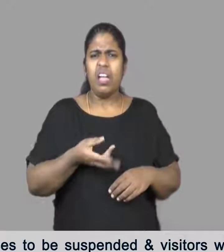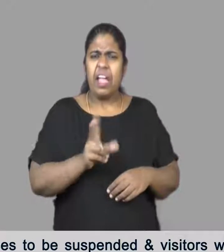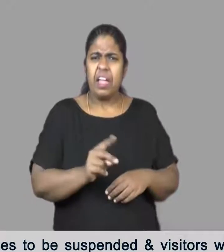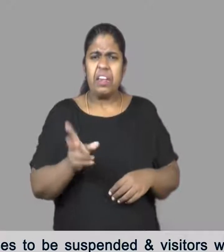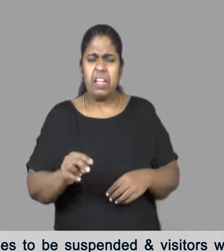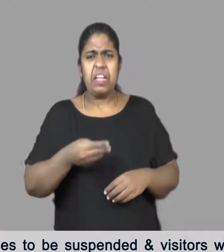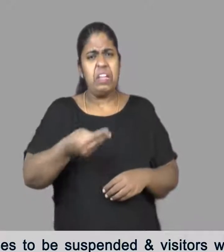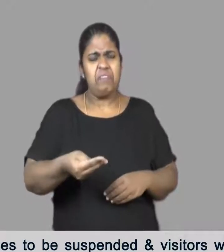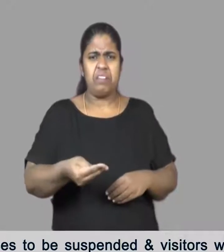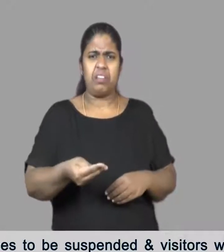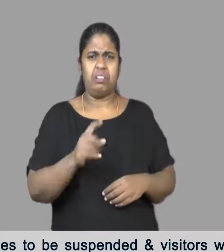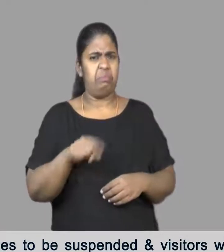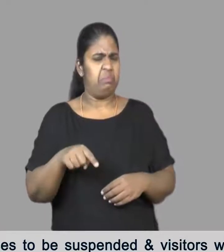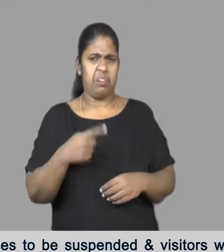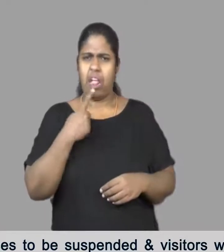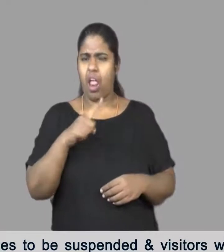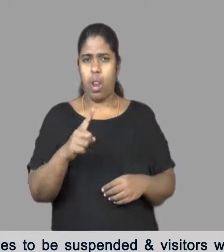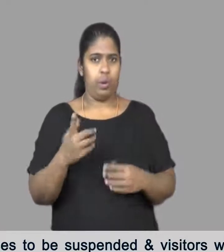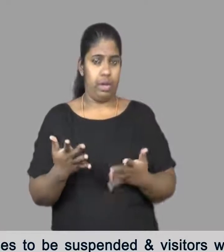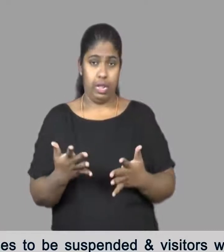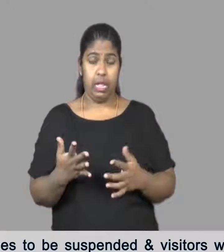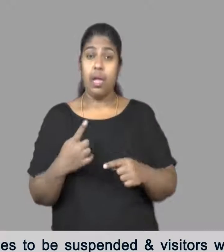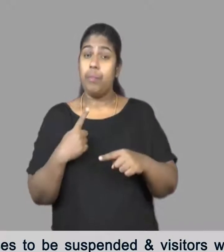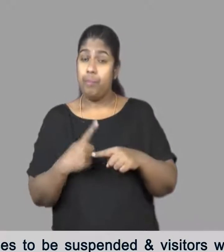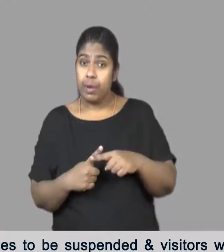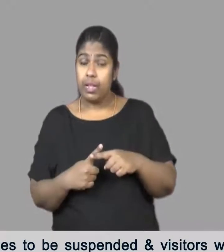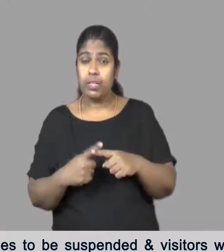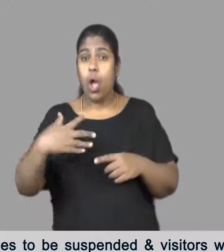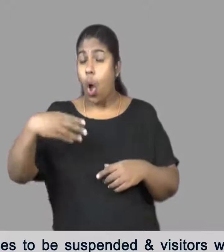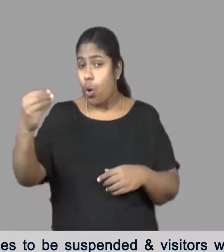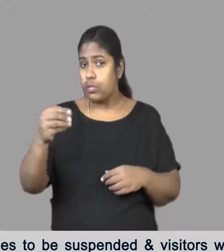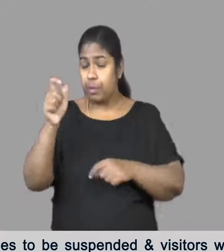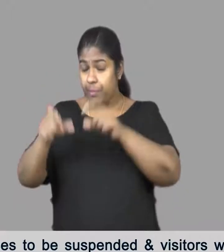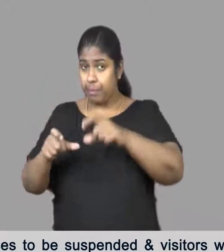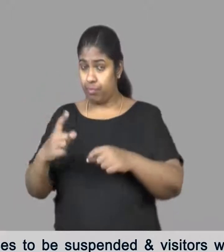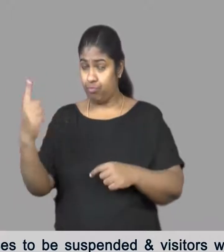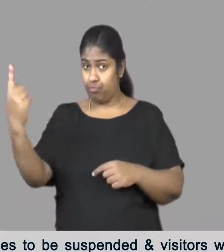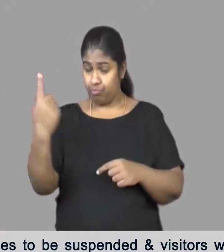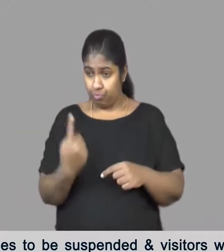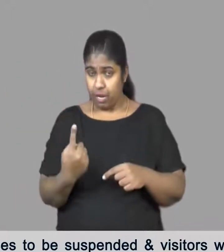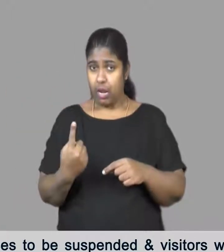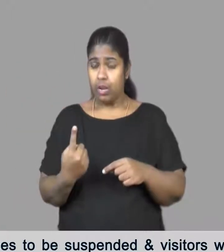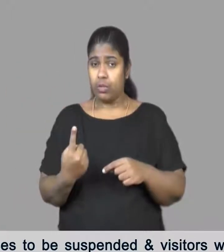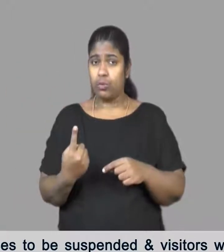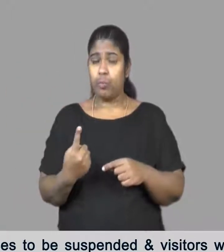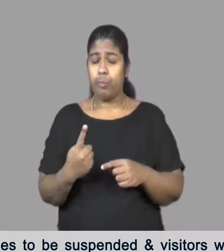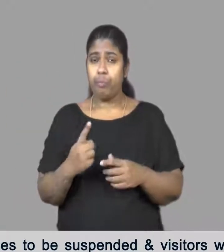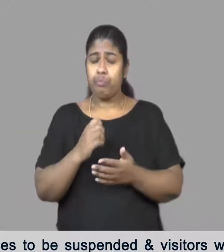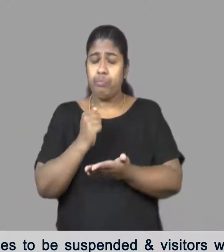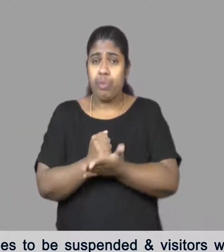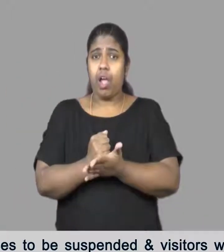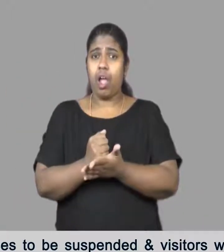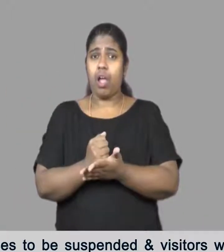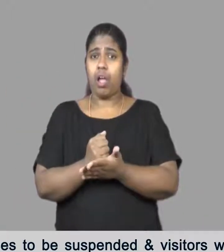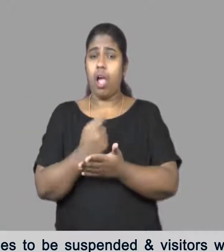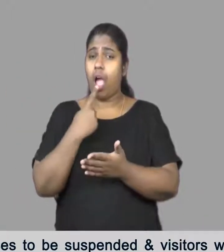Routine issues of visitors or temporary passes to be suspended, and visitors